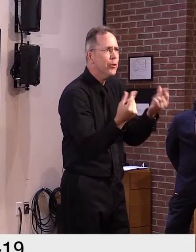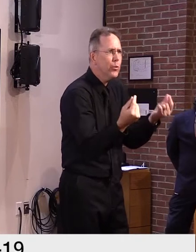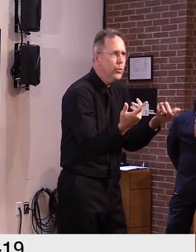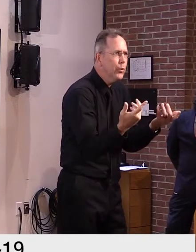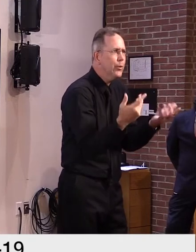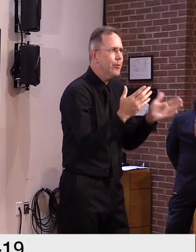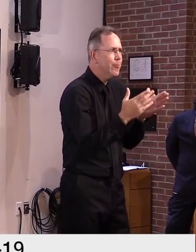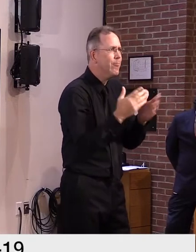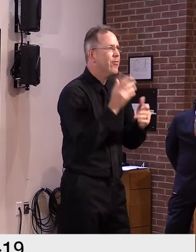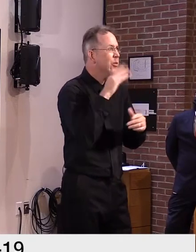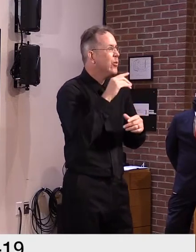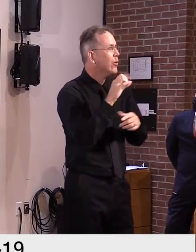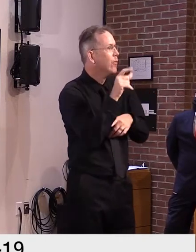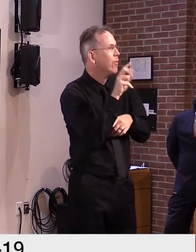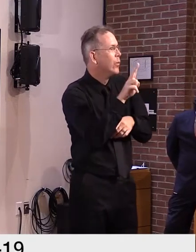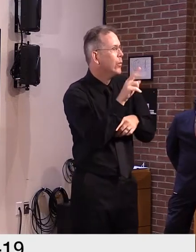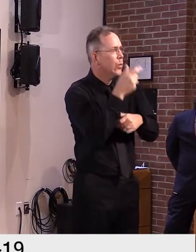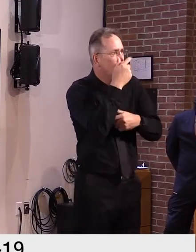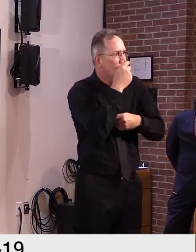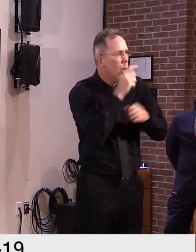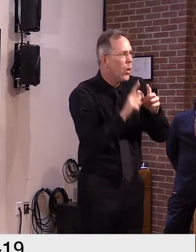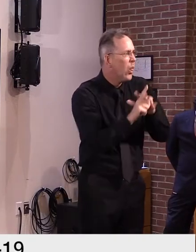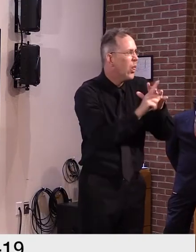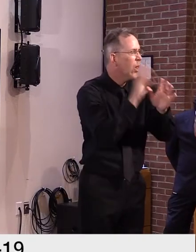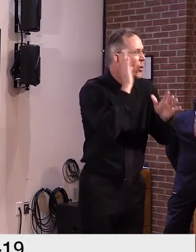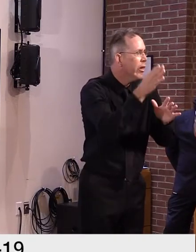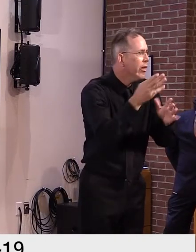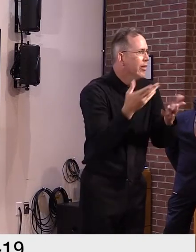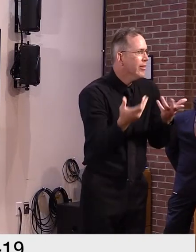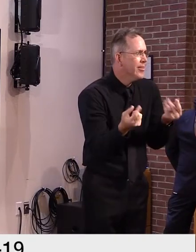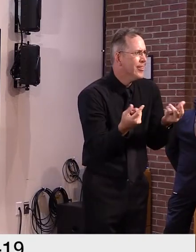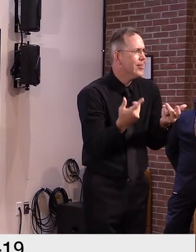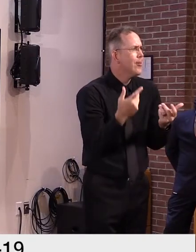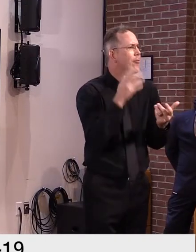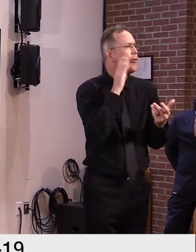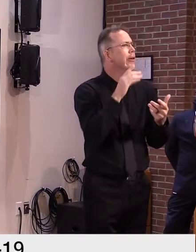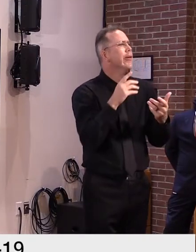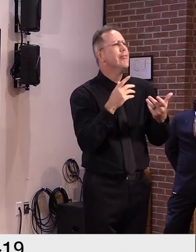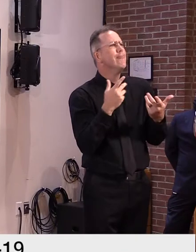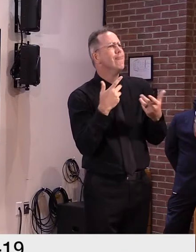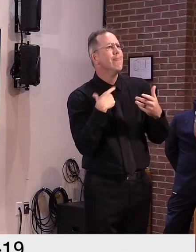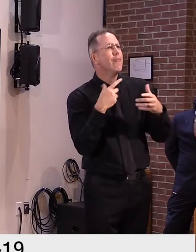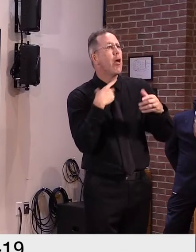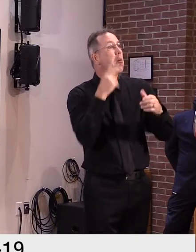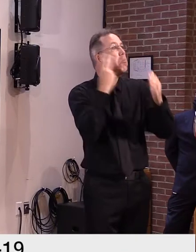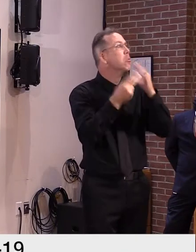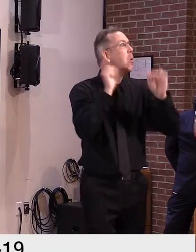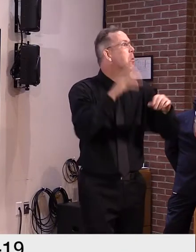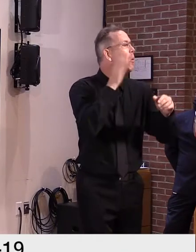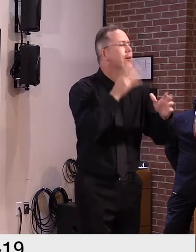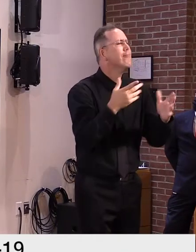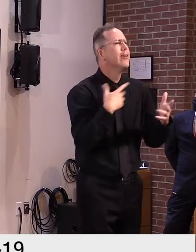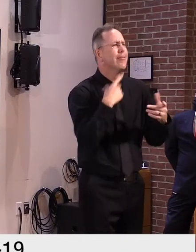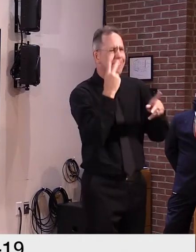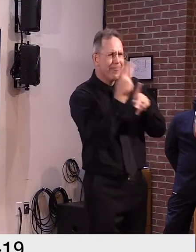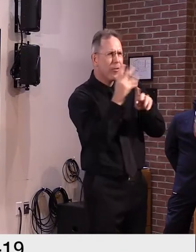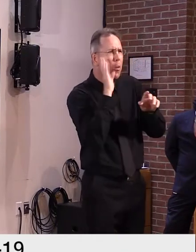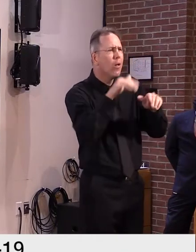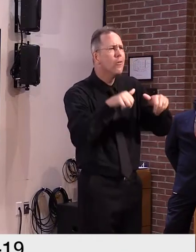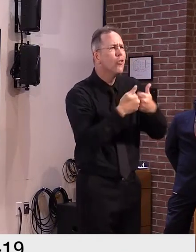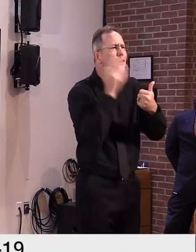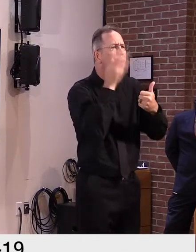challenging. It wasn't really any commentary on any prediction of where the virus will go per se, but we just know we're going to be operating in a more challenging